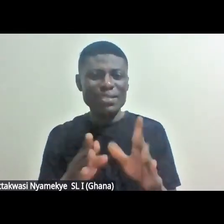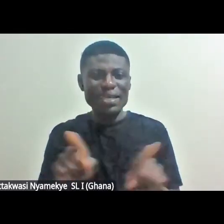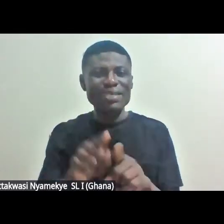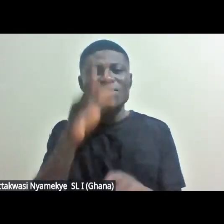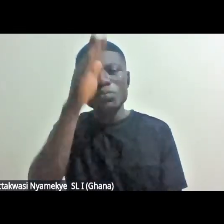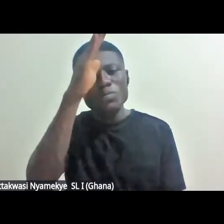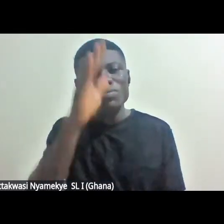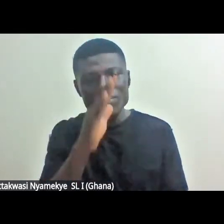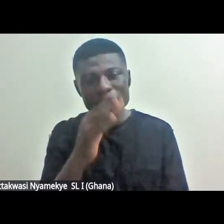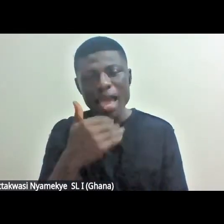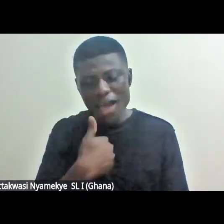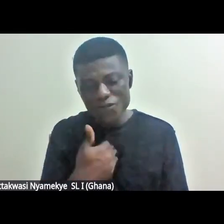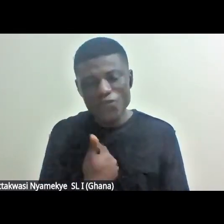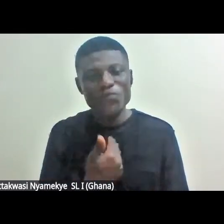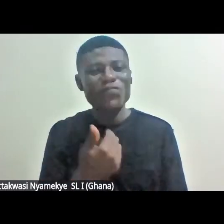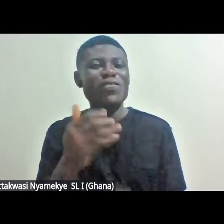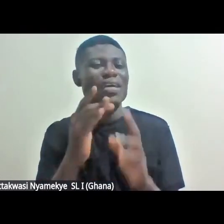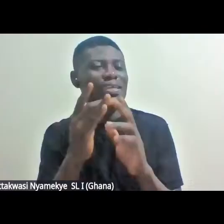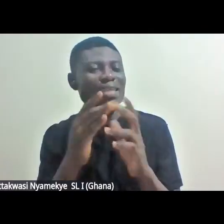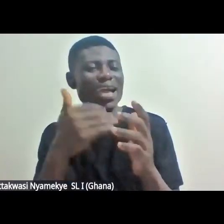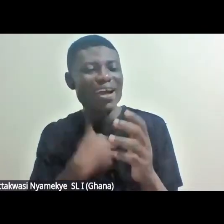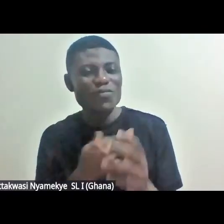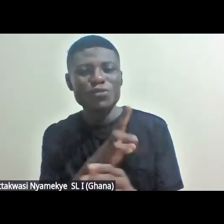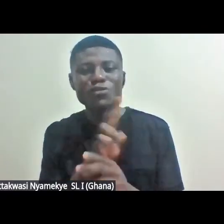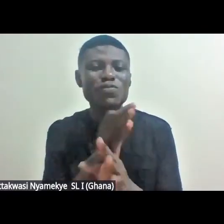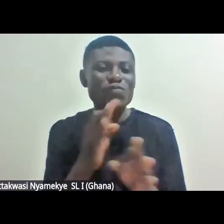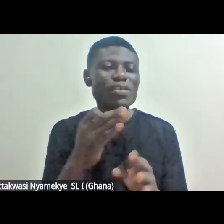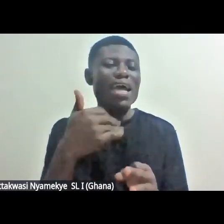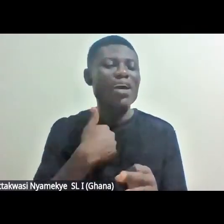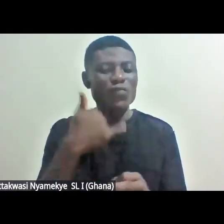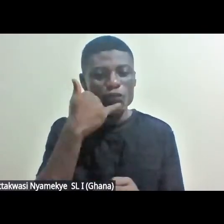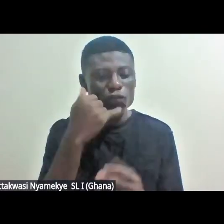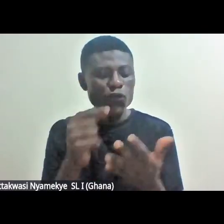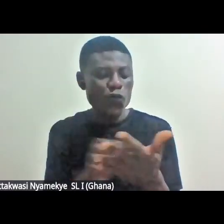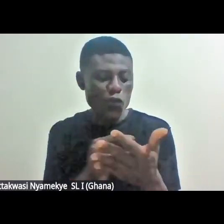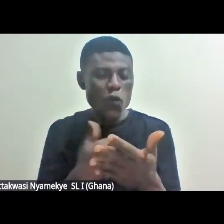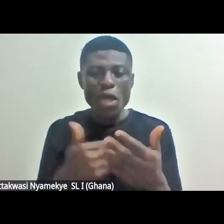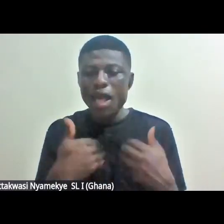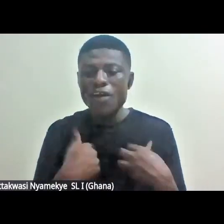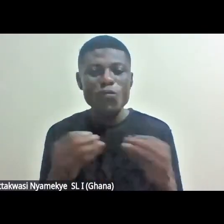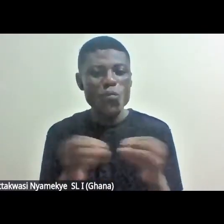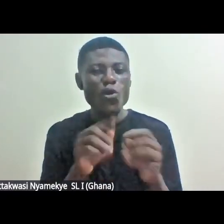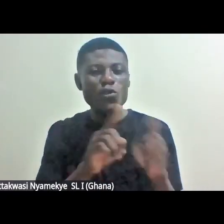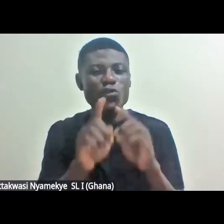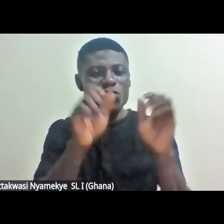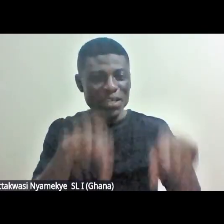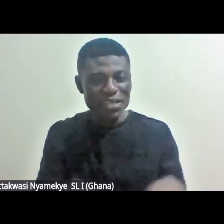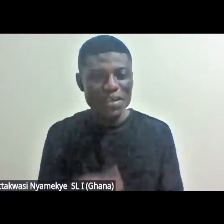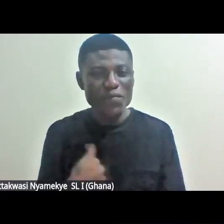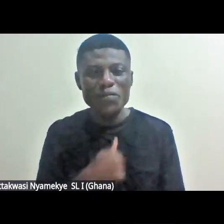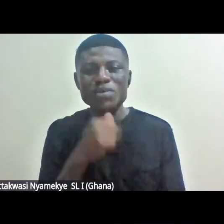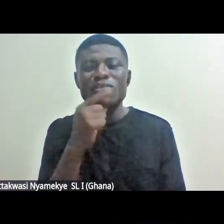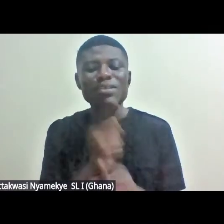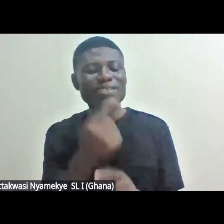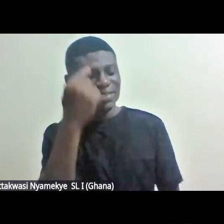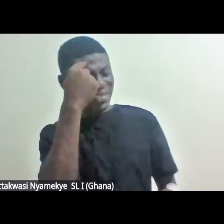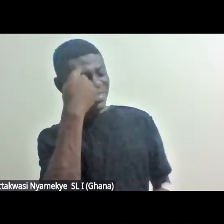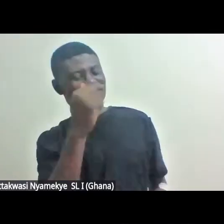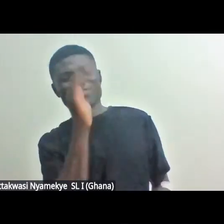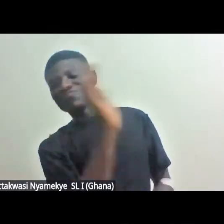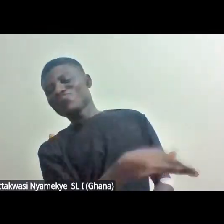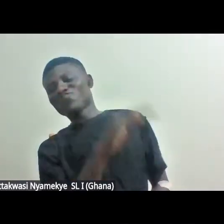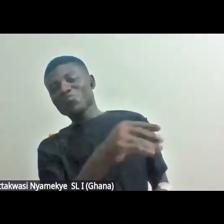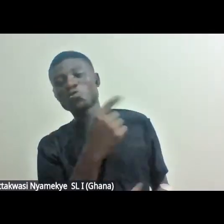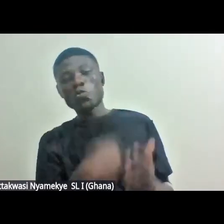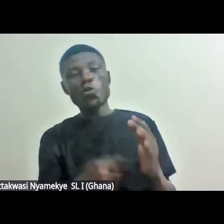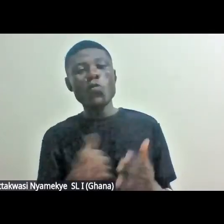to internet and have access to cell phones as well? There's so much we can do. And so let's not underestimate what we